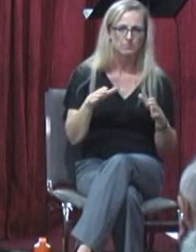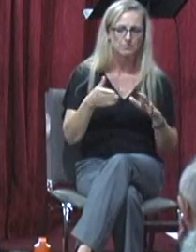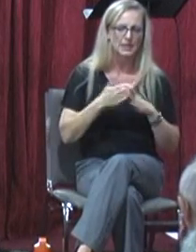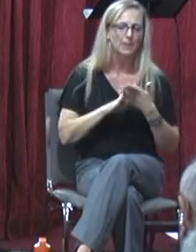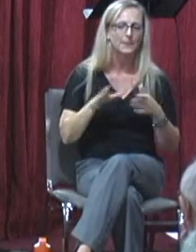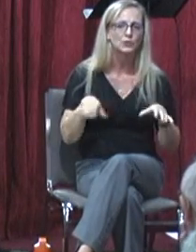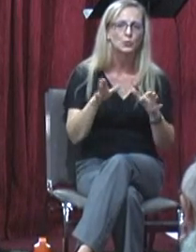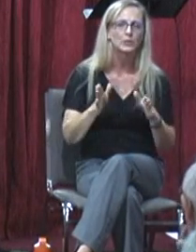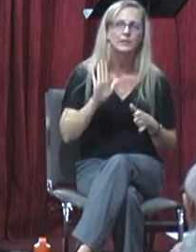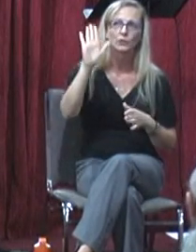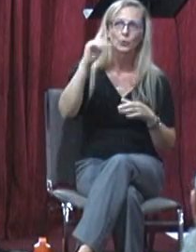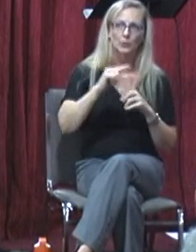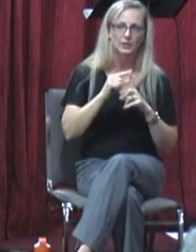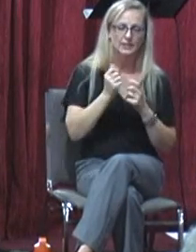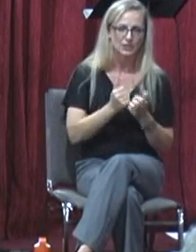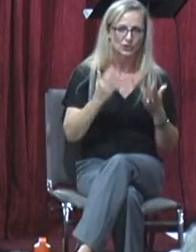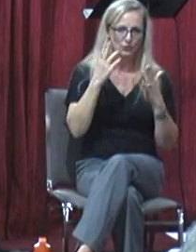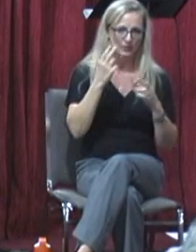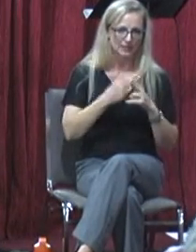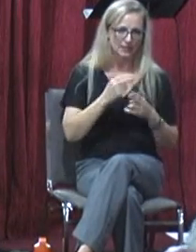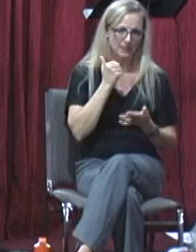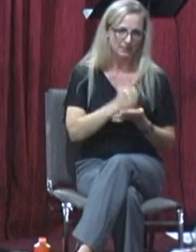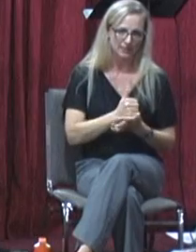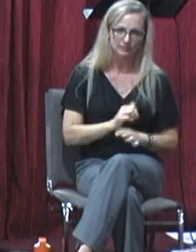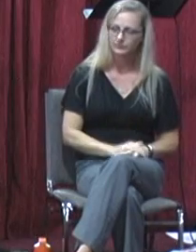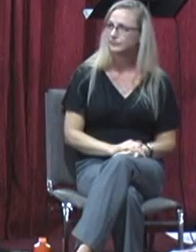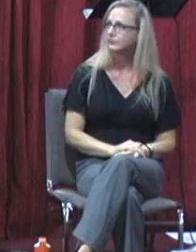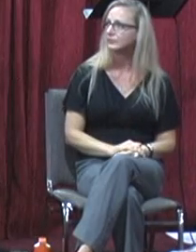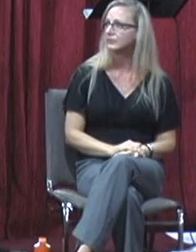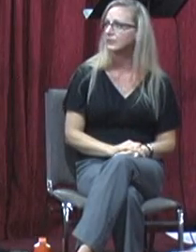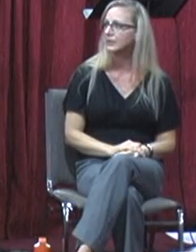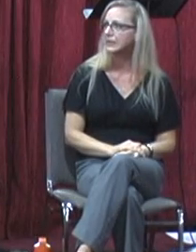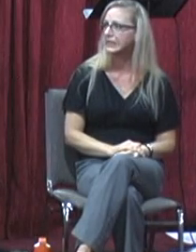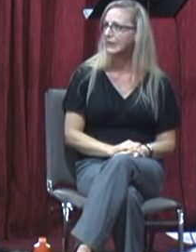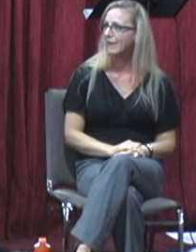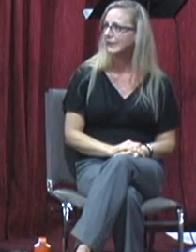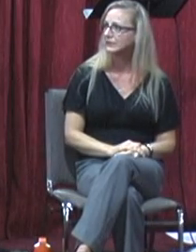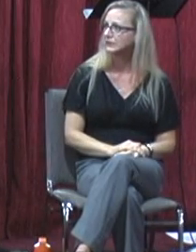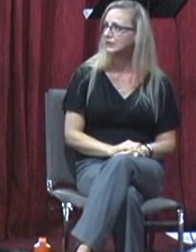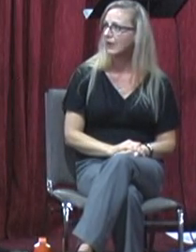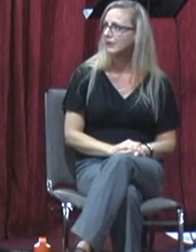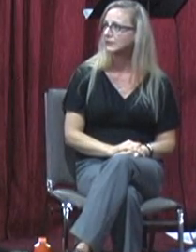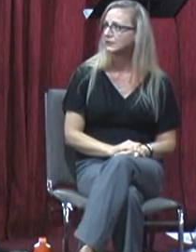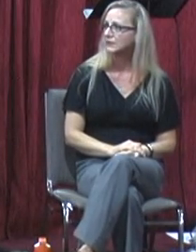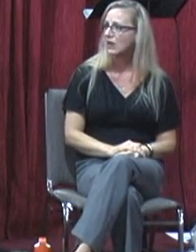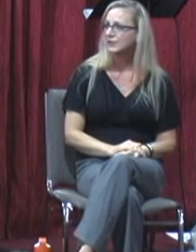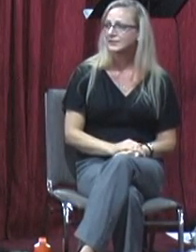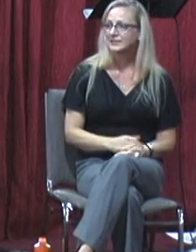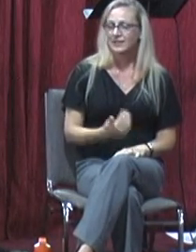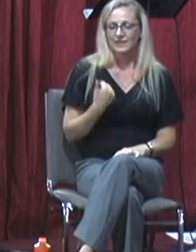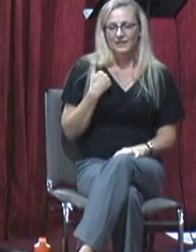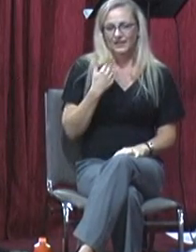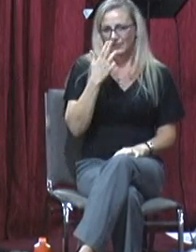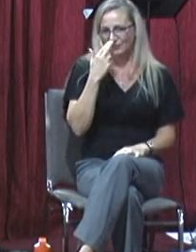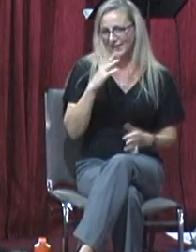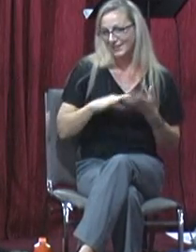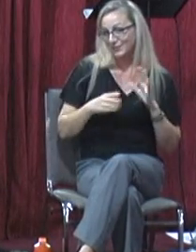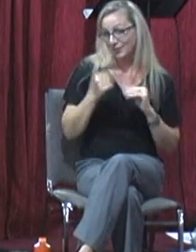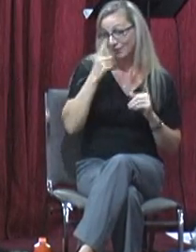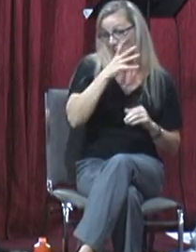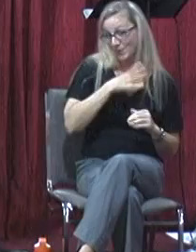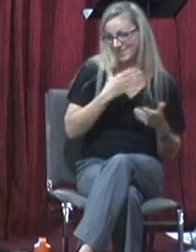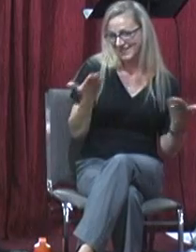In Yeshua's name, amen. Amen. So I've got a little humorous story here for the women,